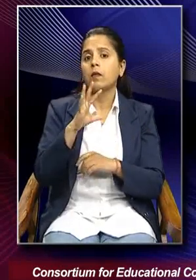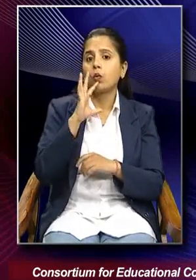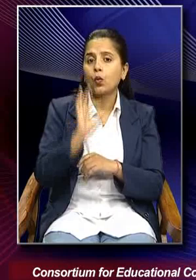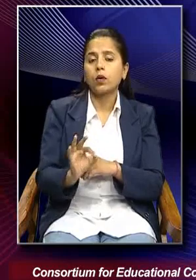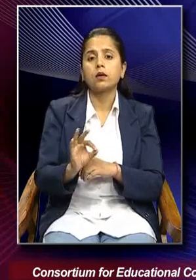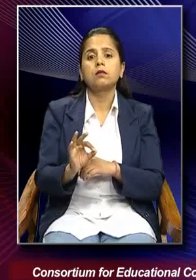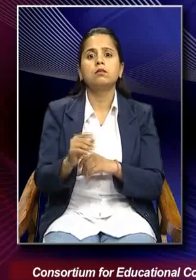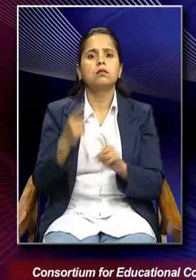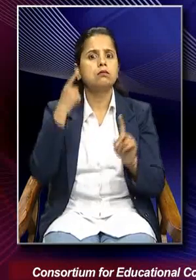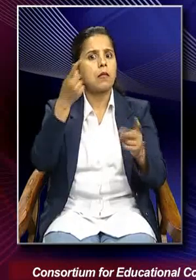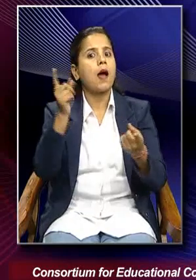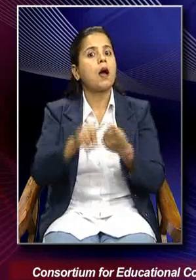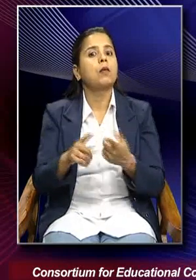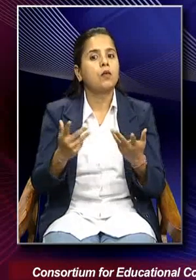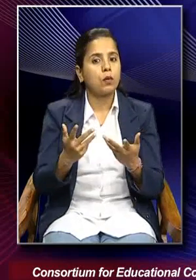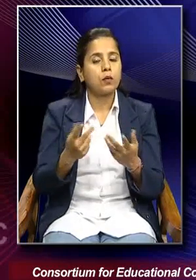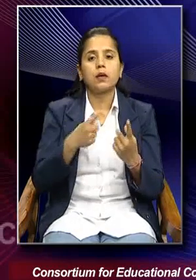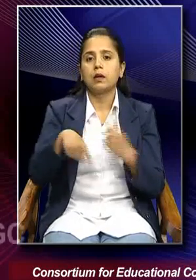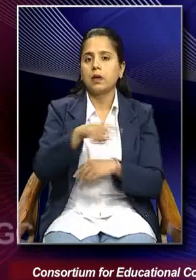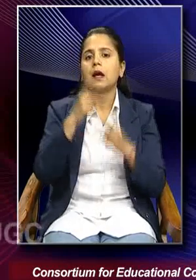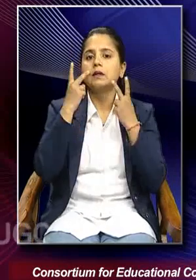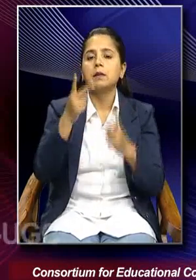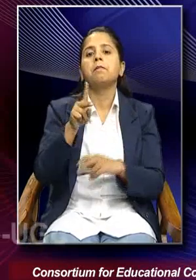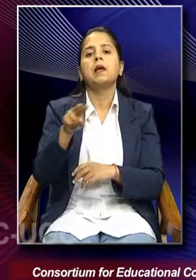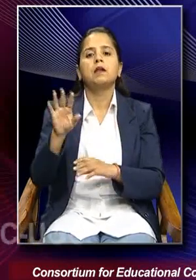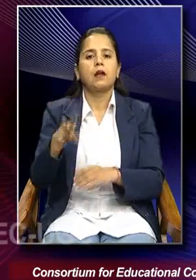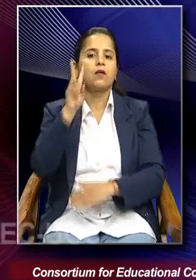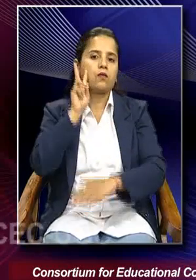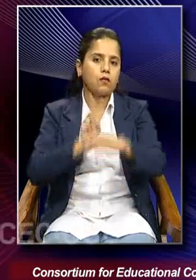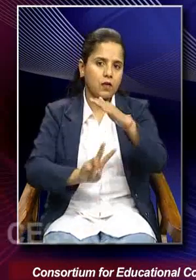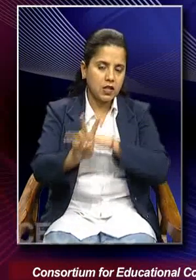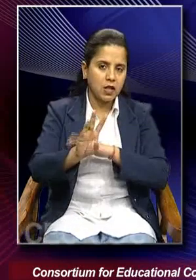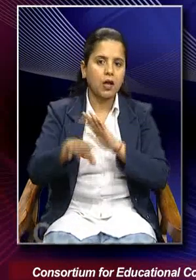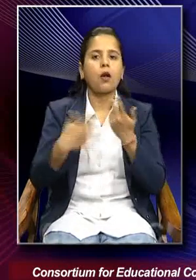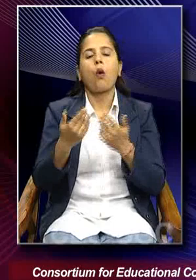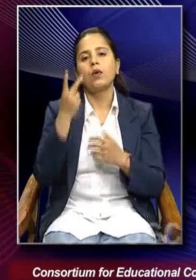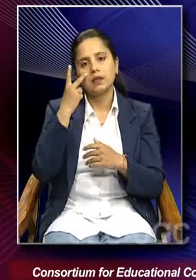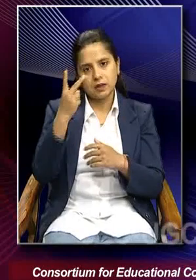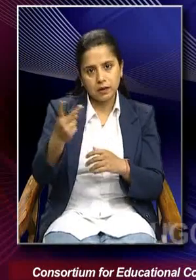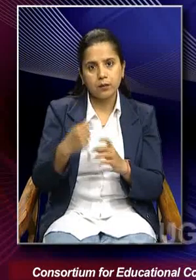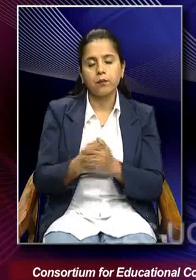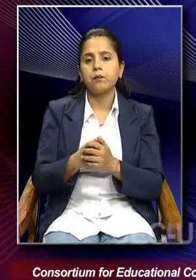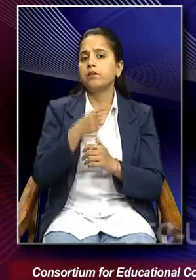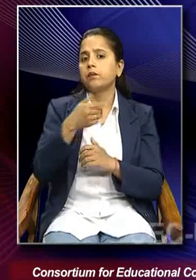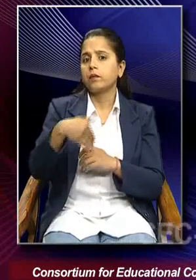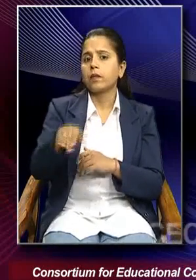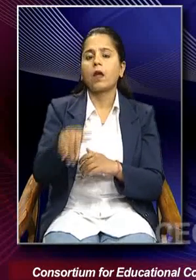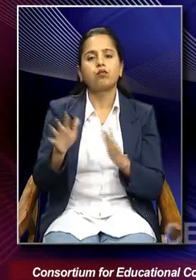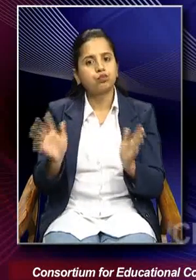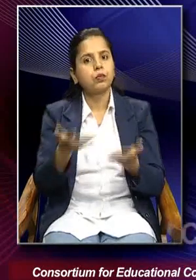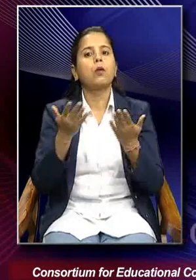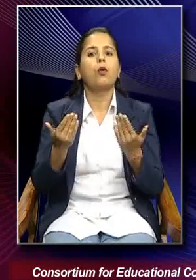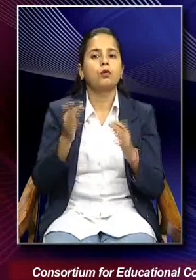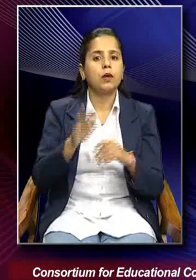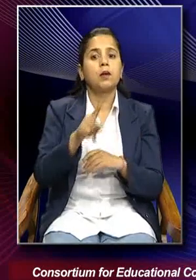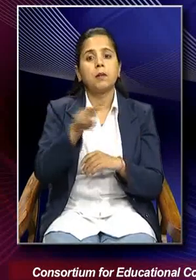truth. And that itself means vision, or to see, or which will enable, or the